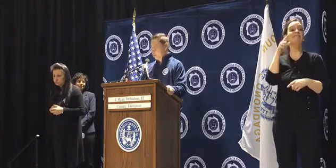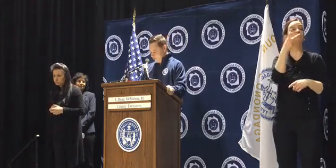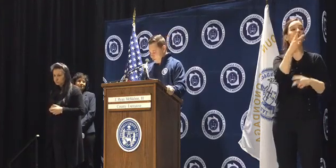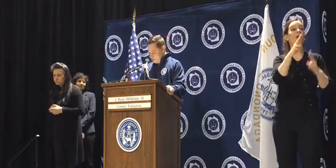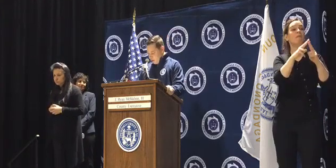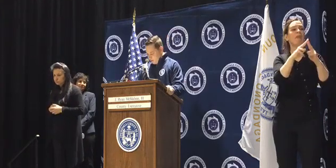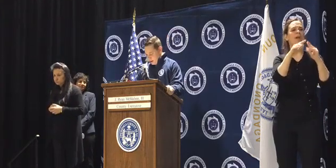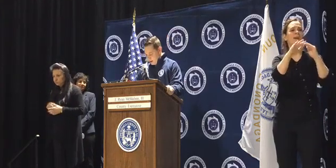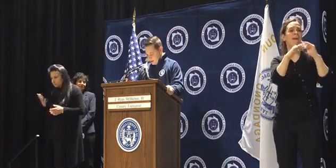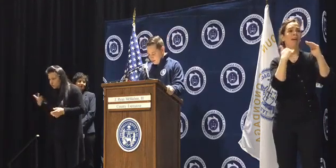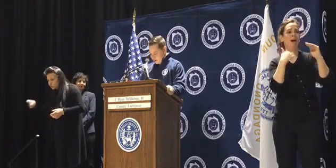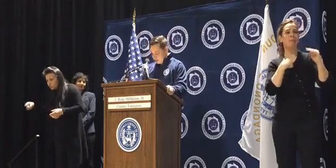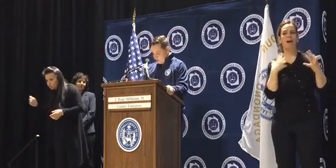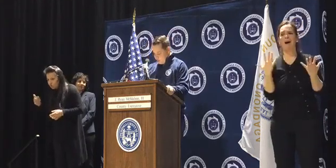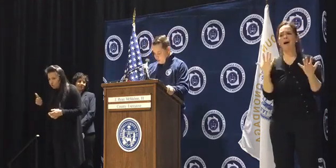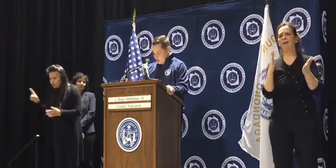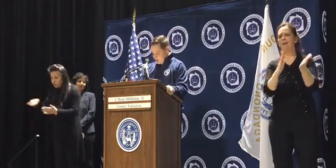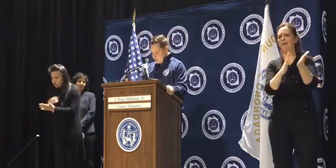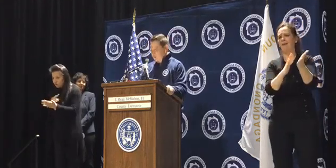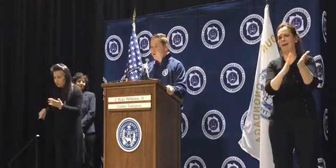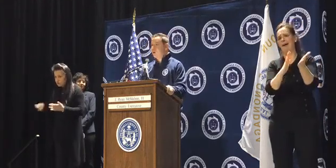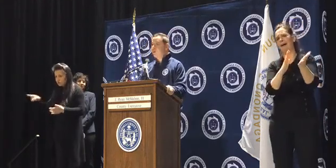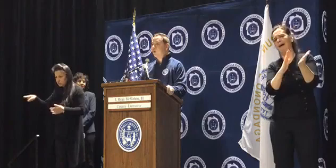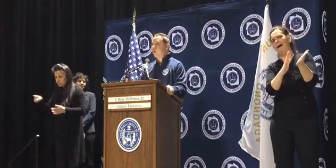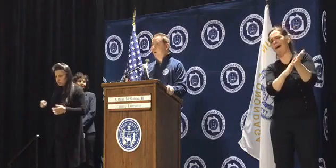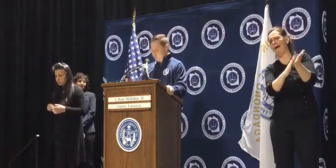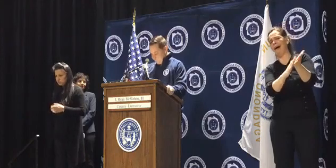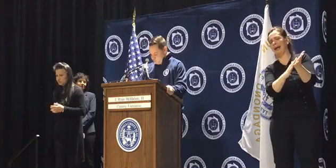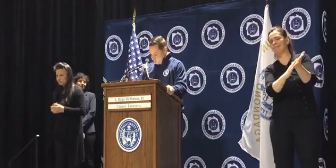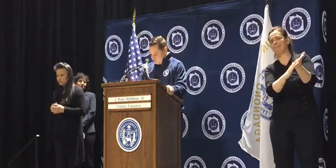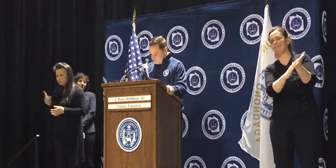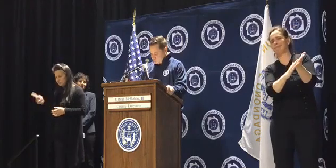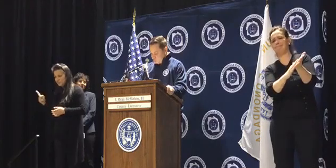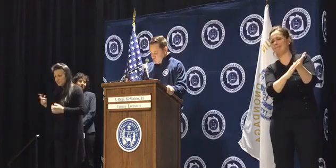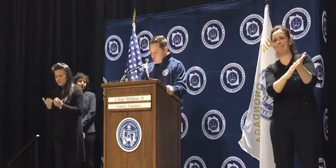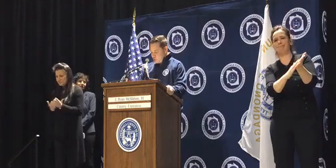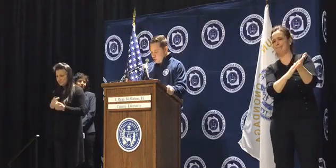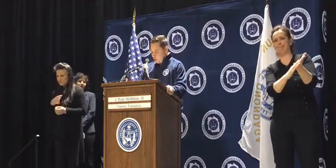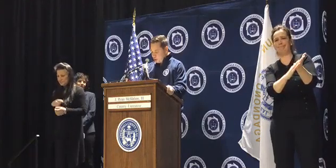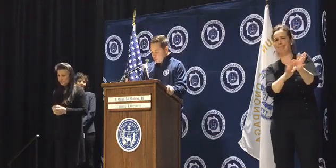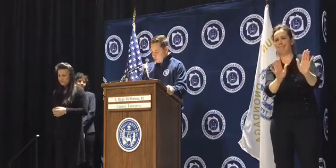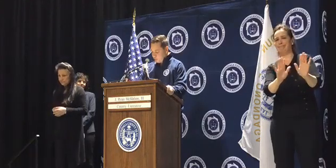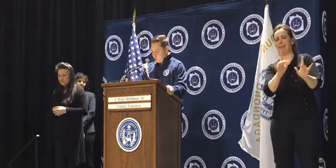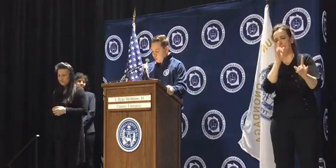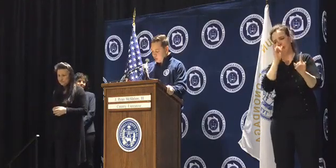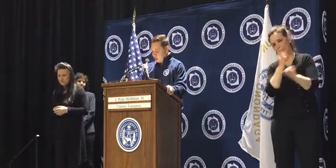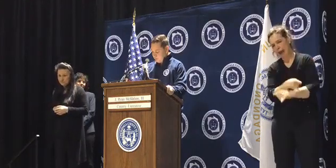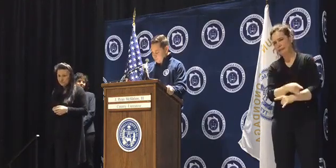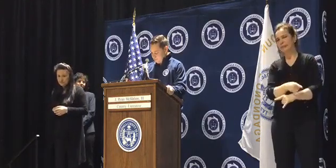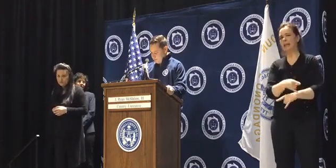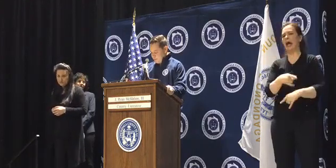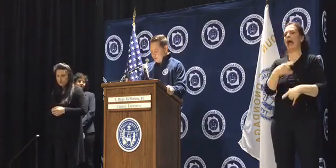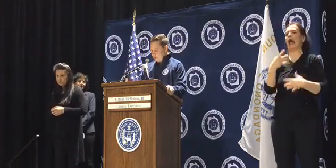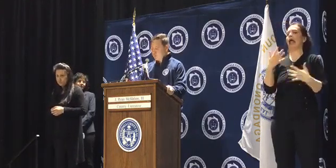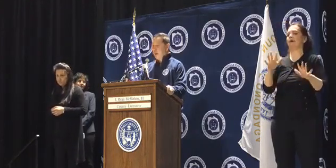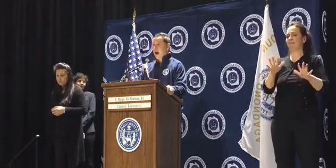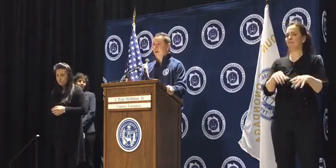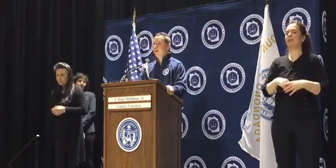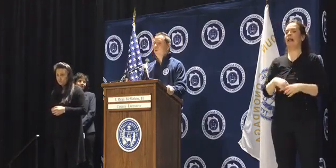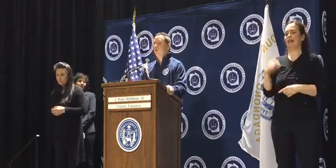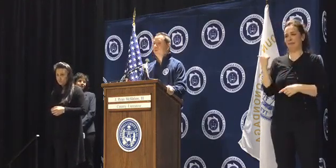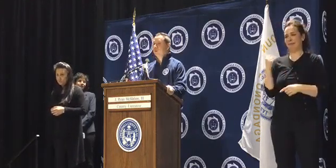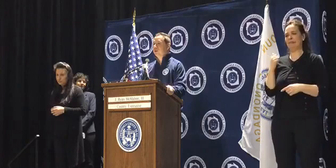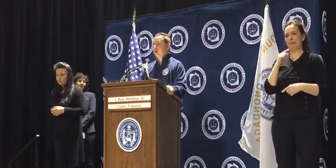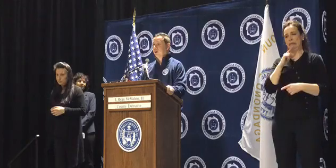about it. But I got an interesting one here, a little humor here. We can all learn from the Vulcan.